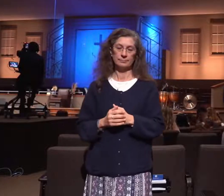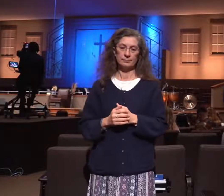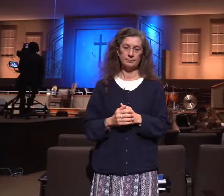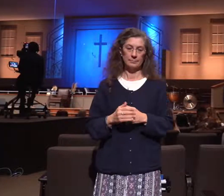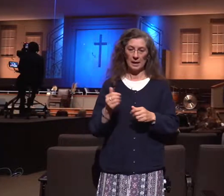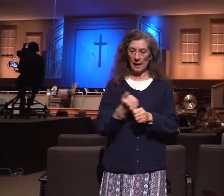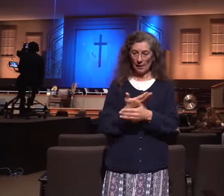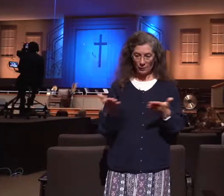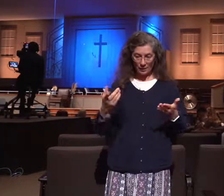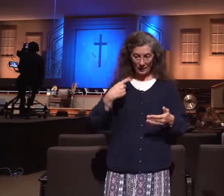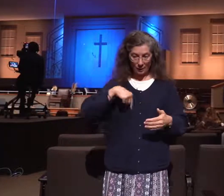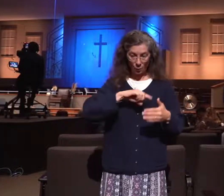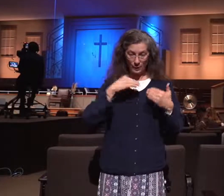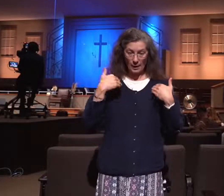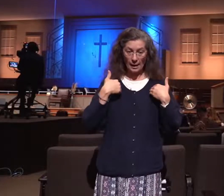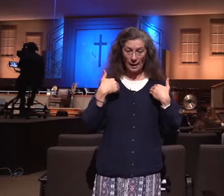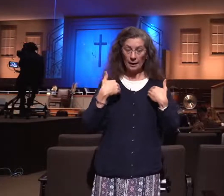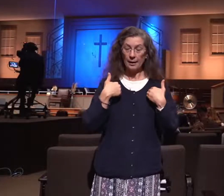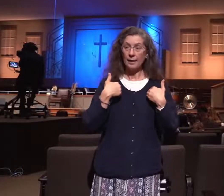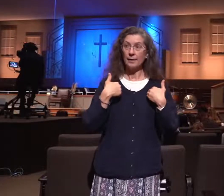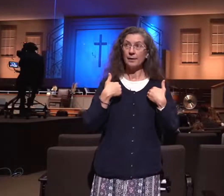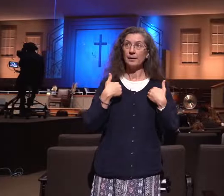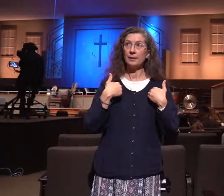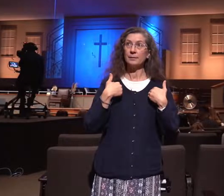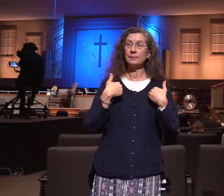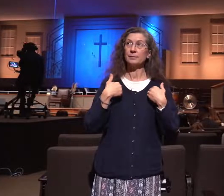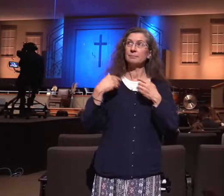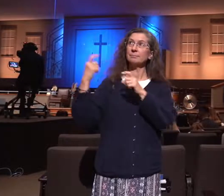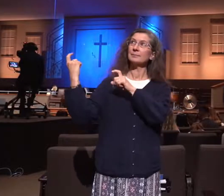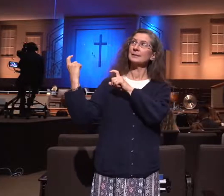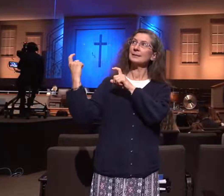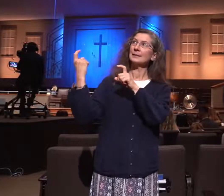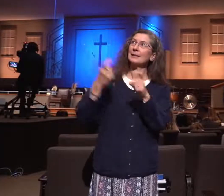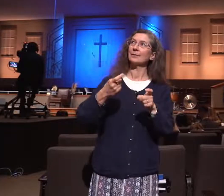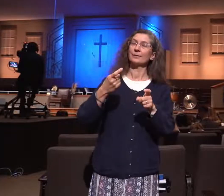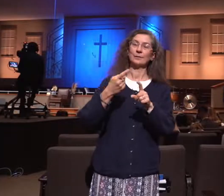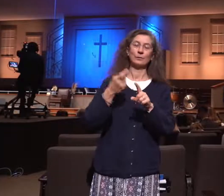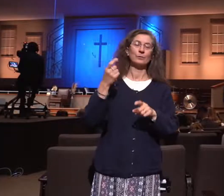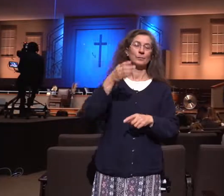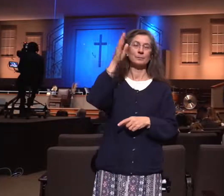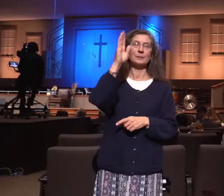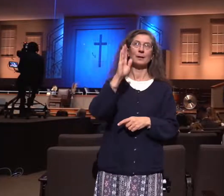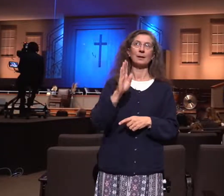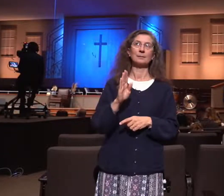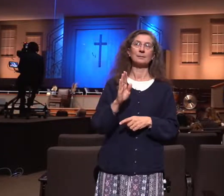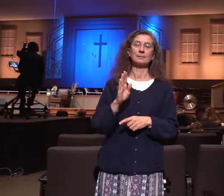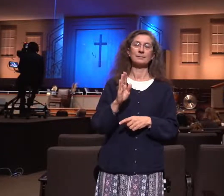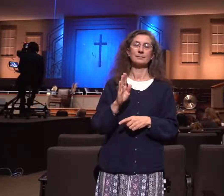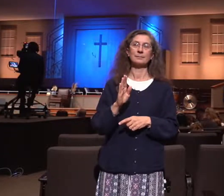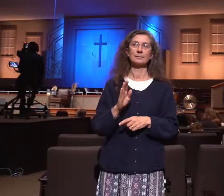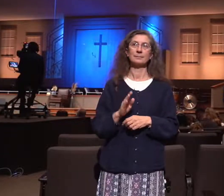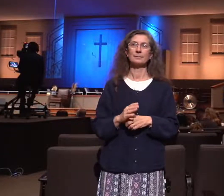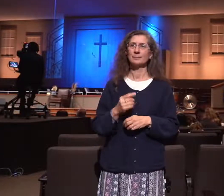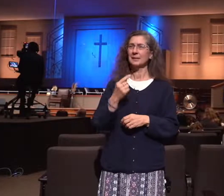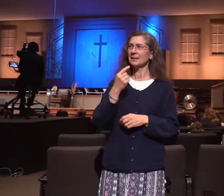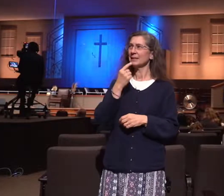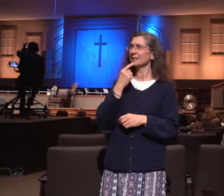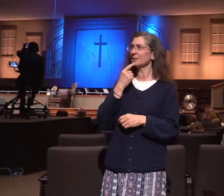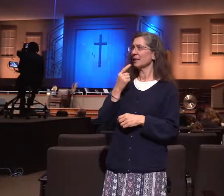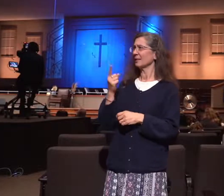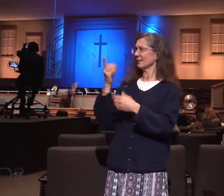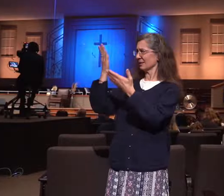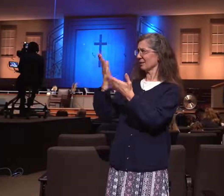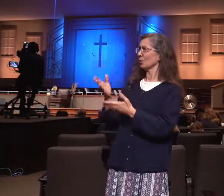Everything we have is a gift from God. Amen. Or you say, Brother Don, you're a